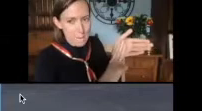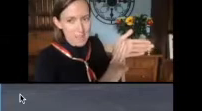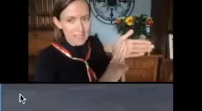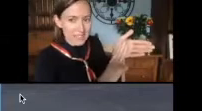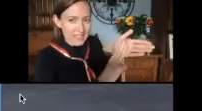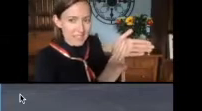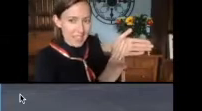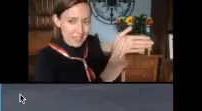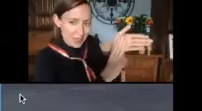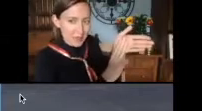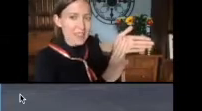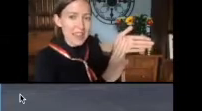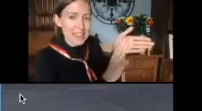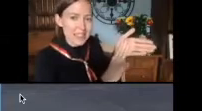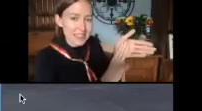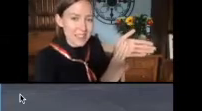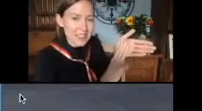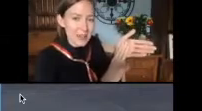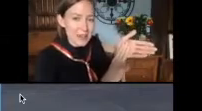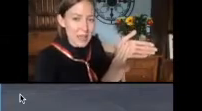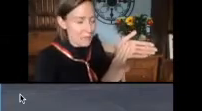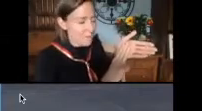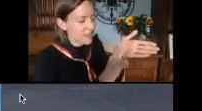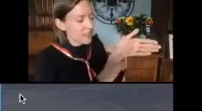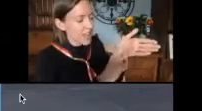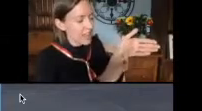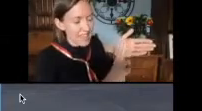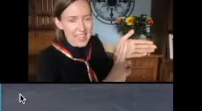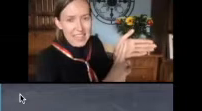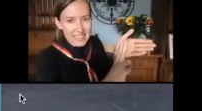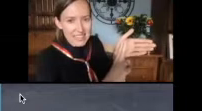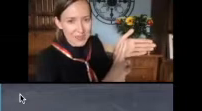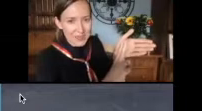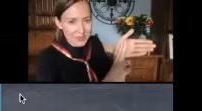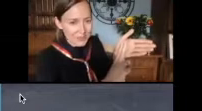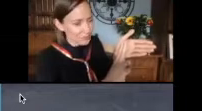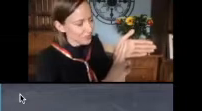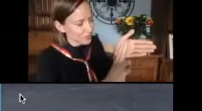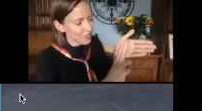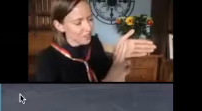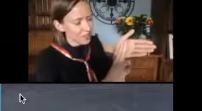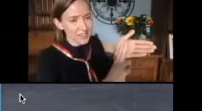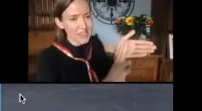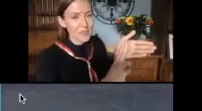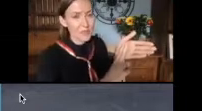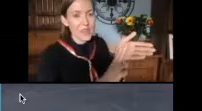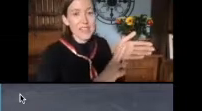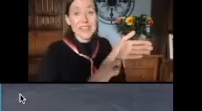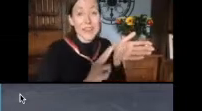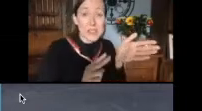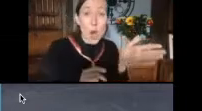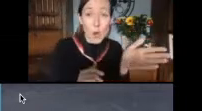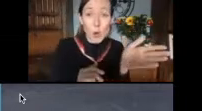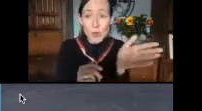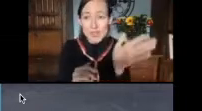M, like the three lines in the letter M, and N. Okay? Now